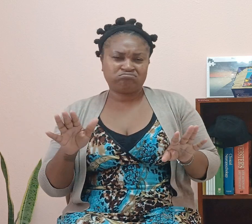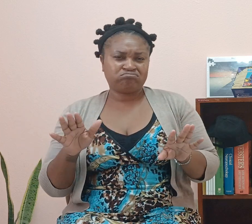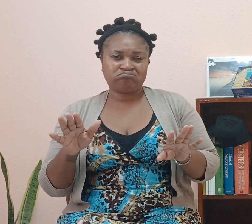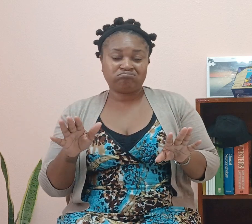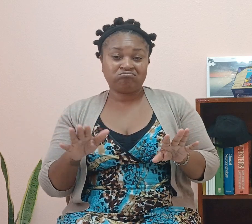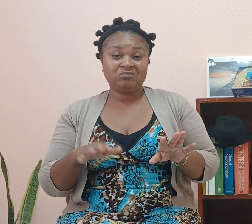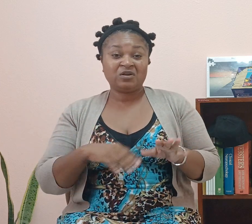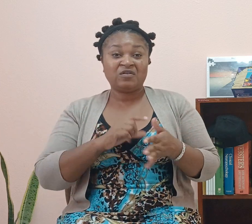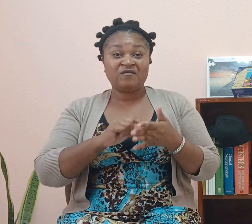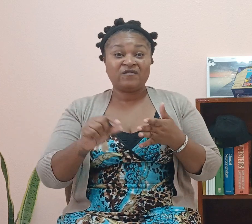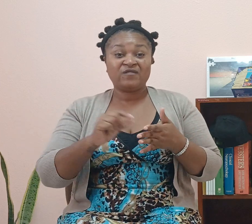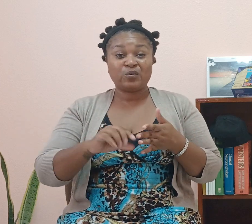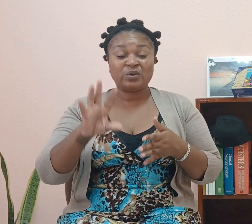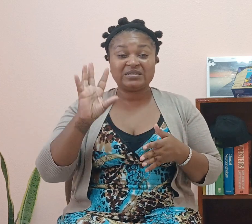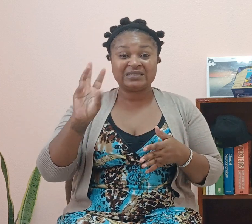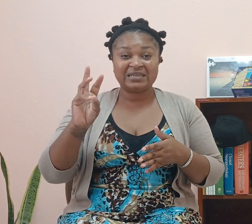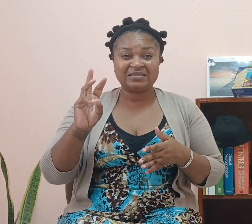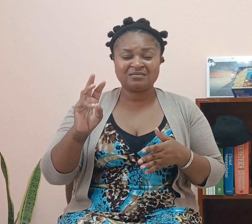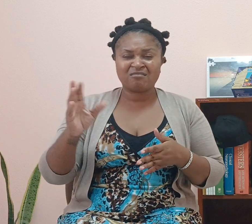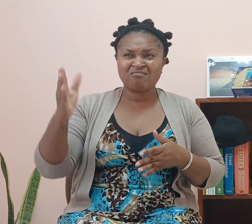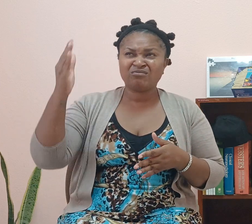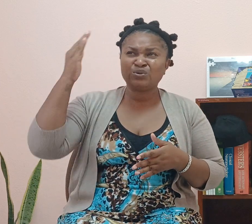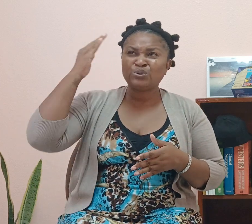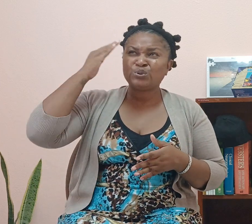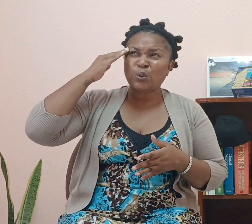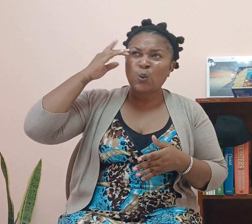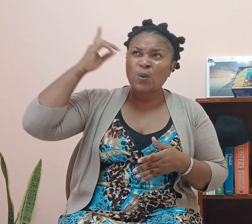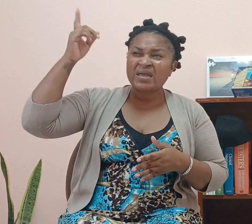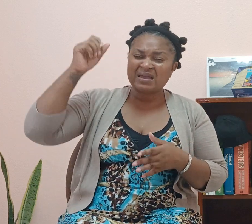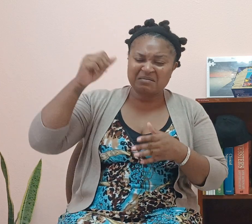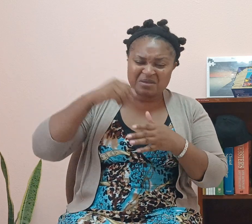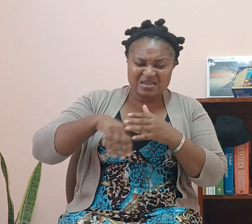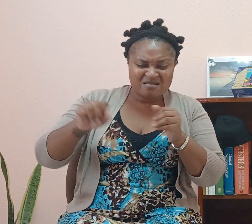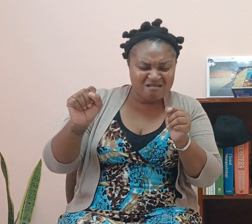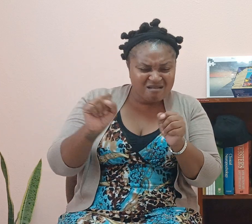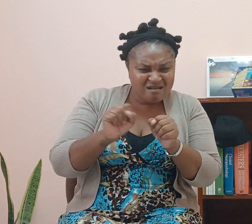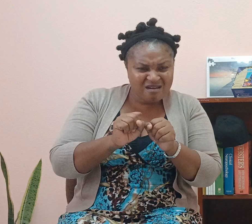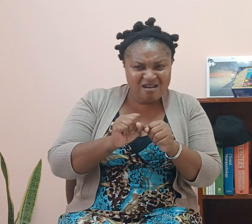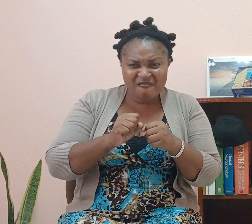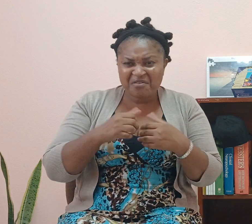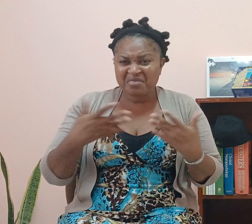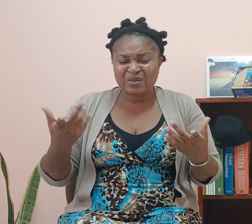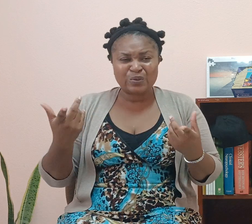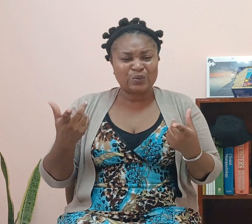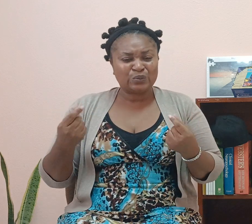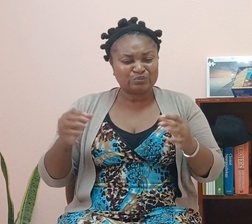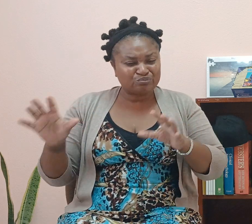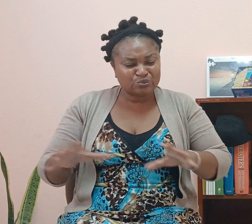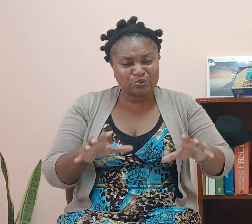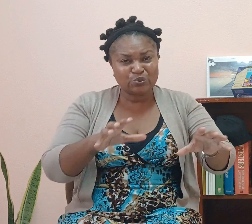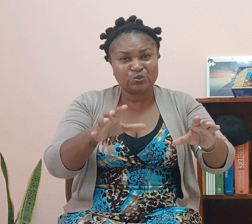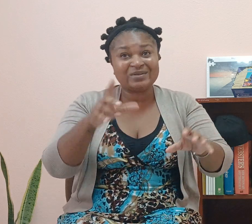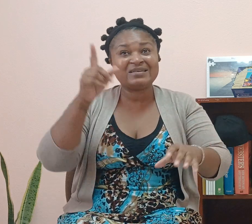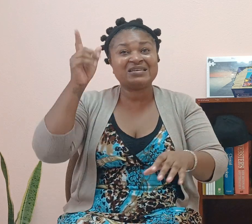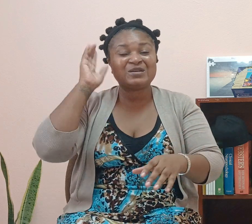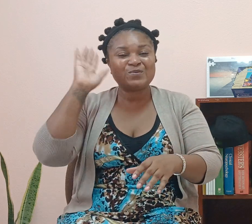6. Know him in all your paths, and he will keep your